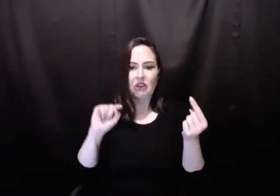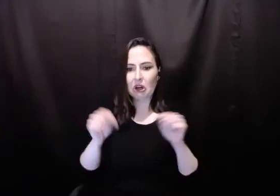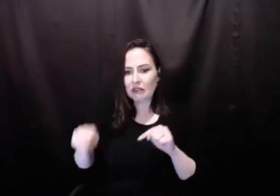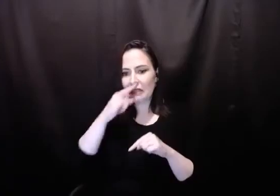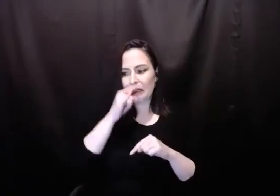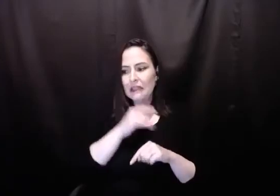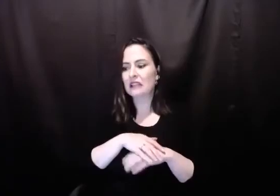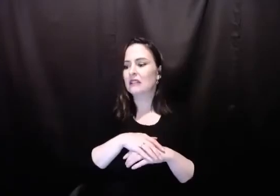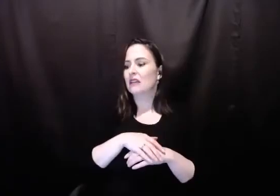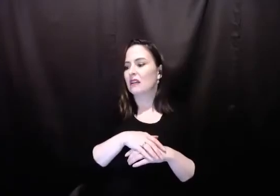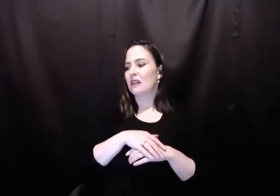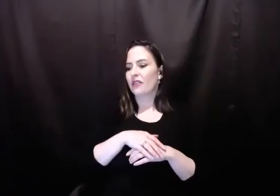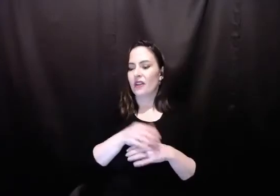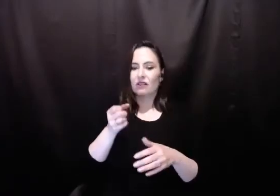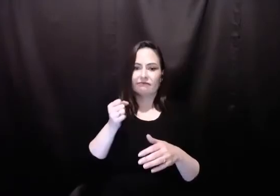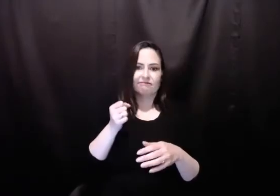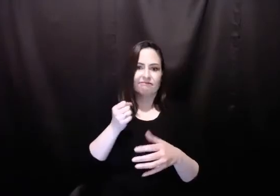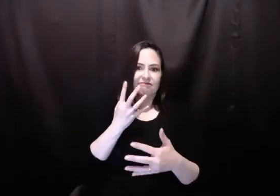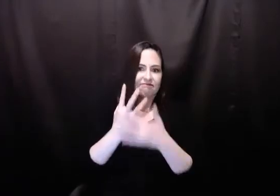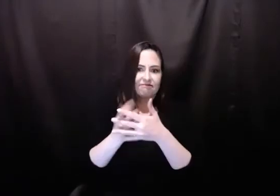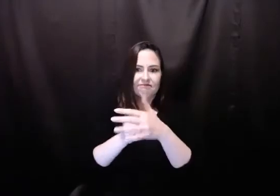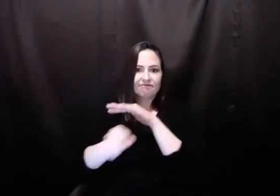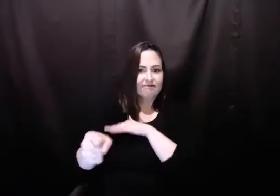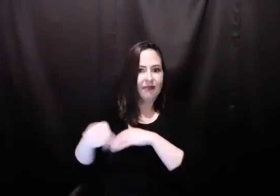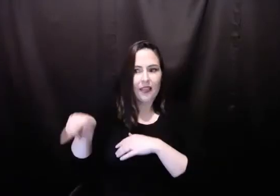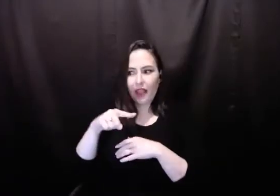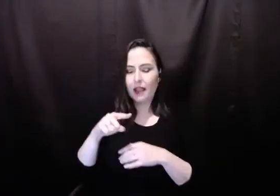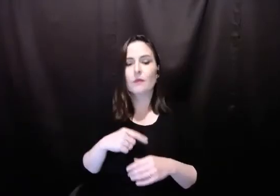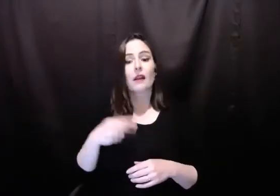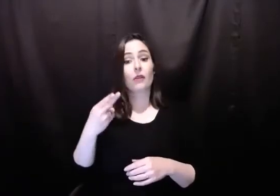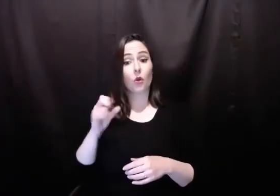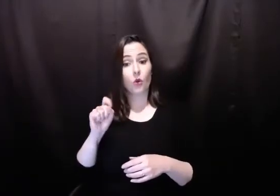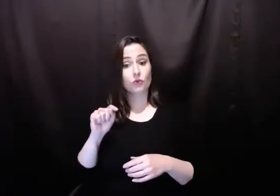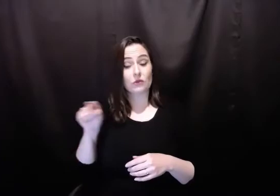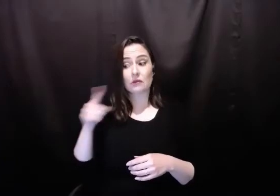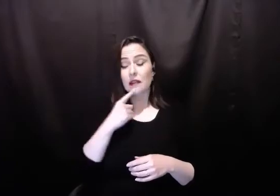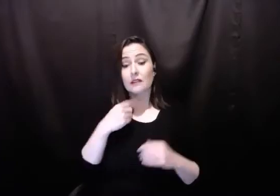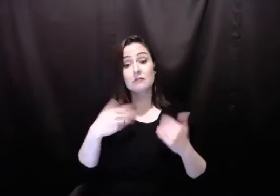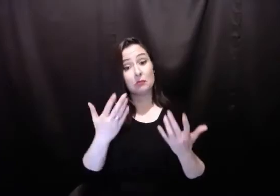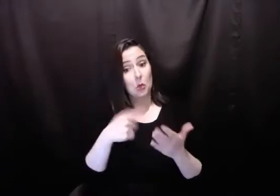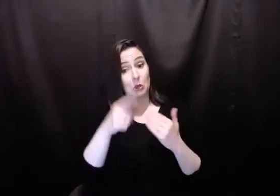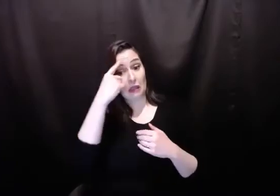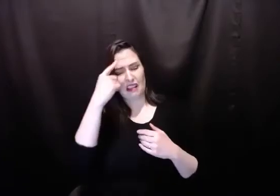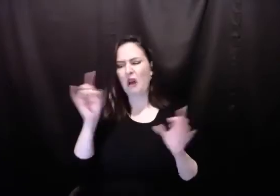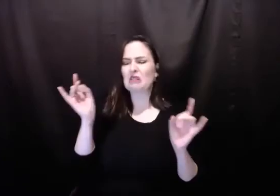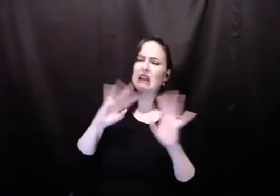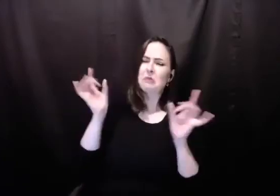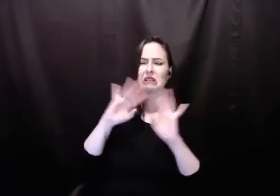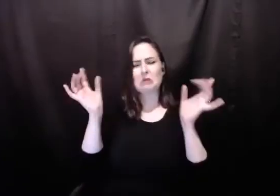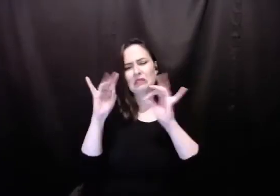about that? Oh, that's terrible. That's terrible. Now, I just said they were parents of these kids. They weren't. Not one parent. They were